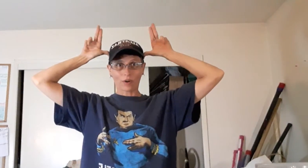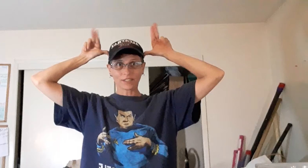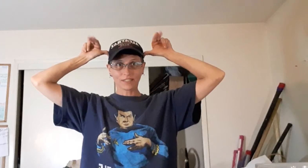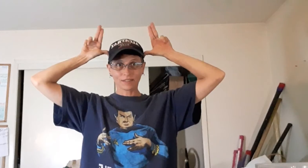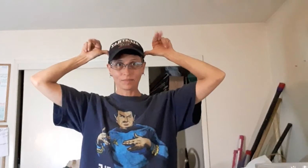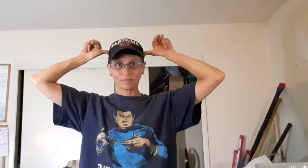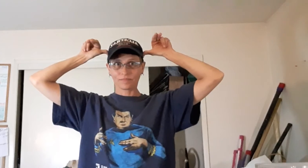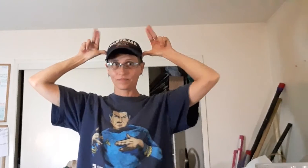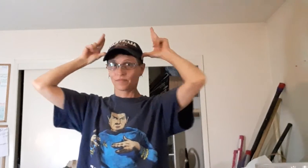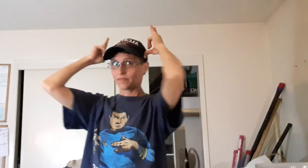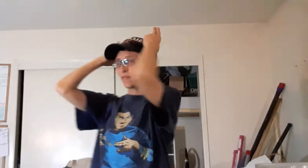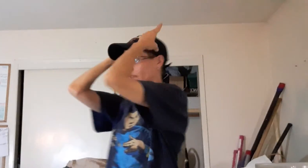Horse,